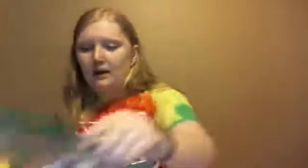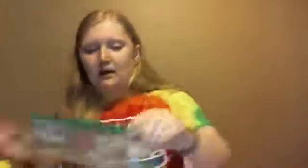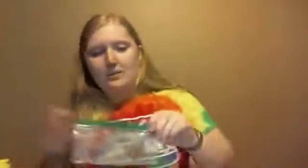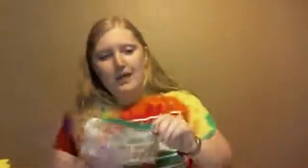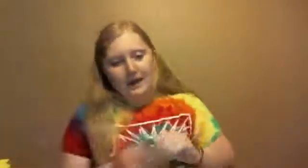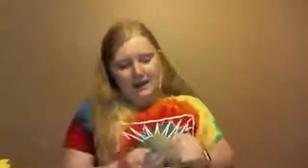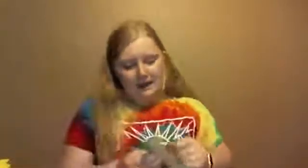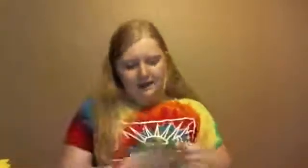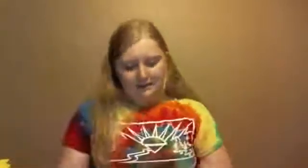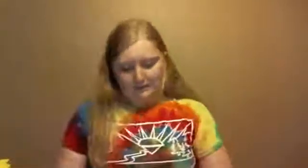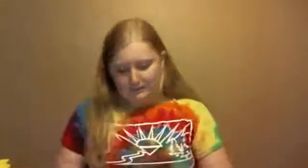another baggie